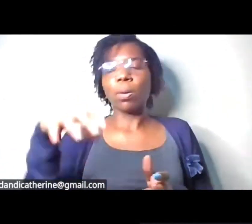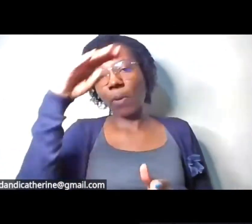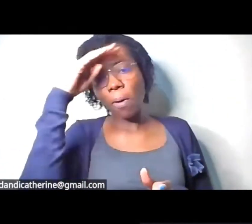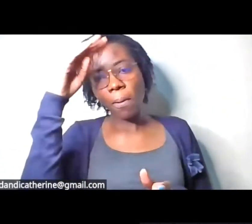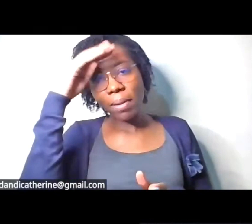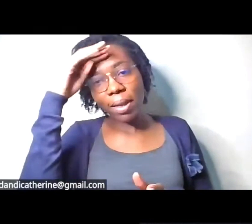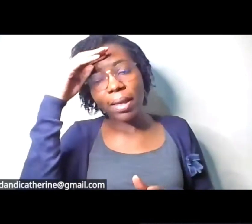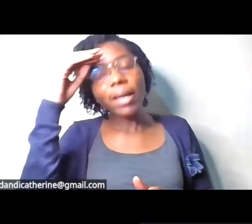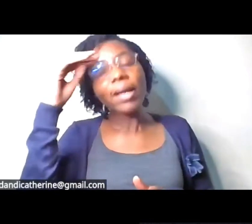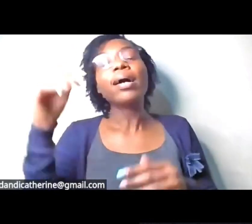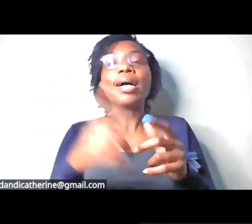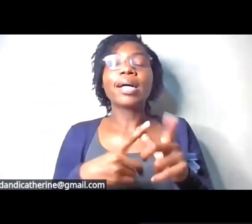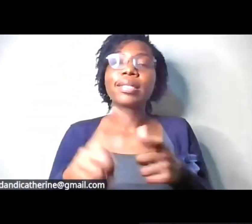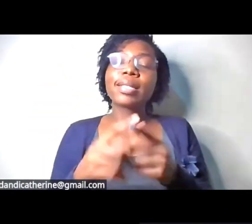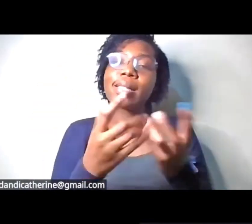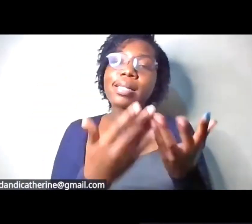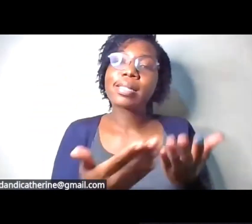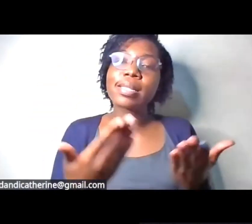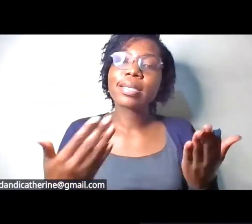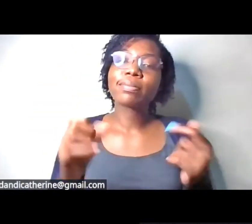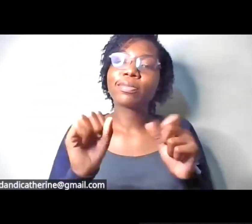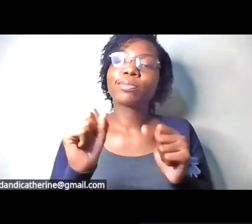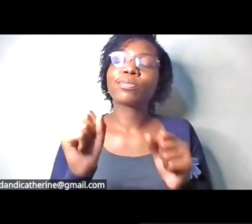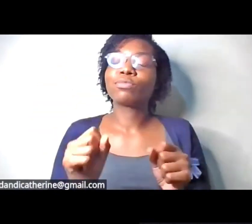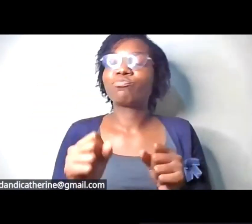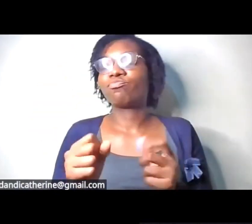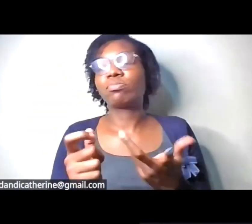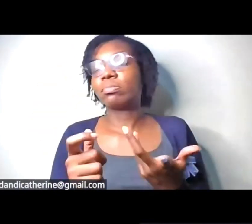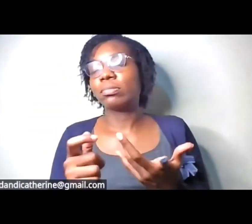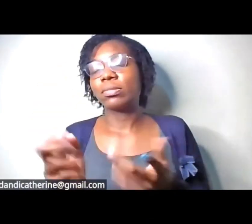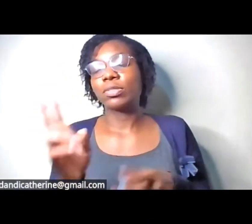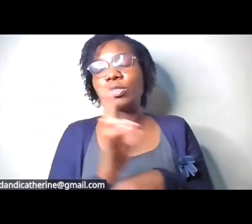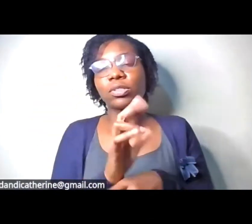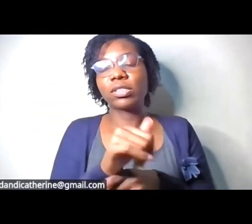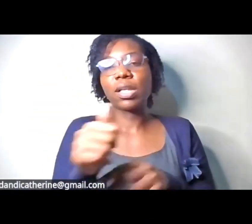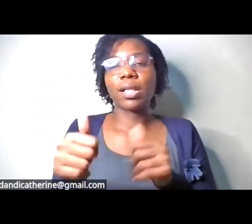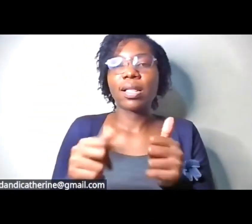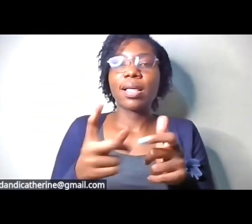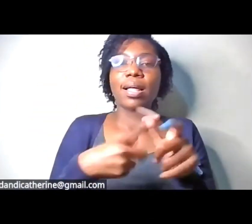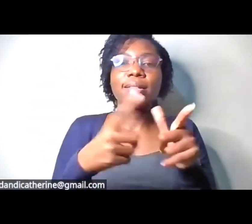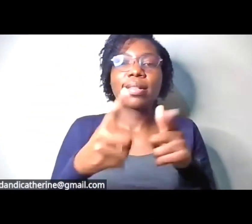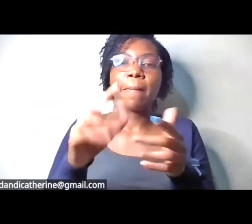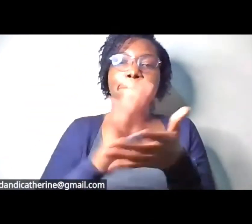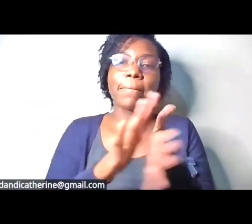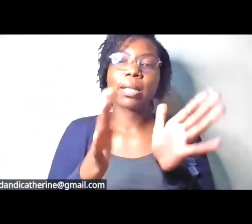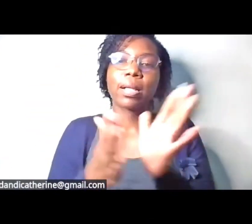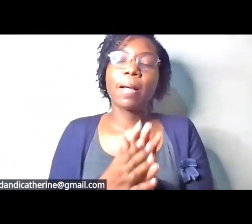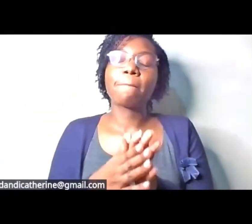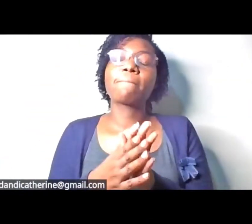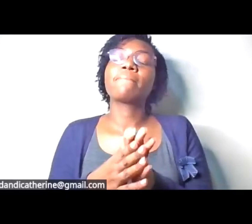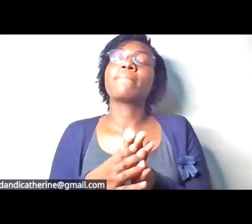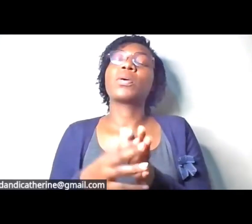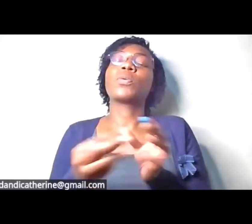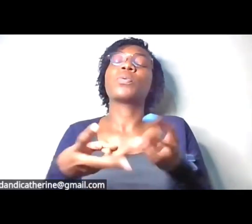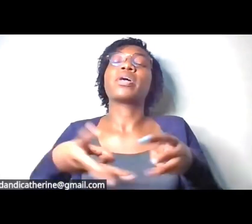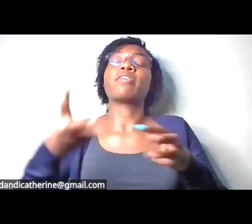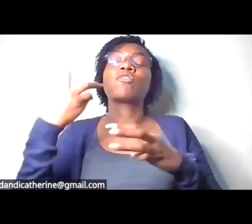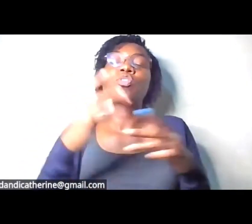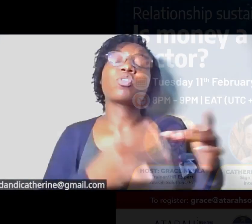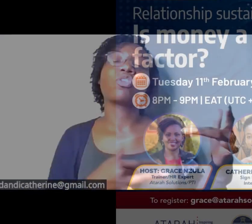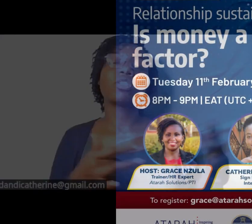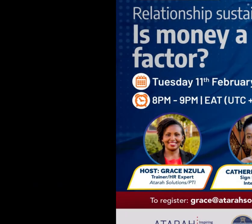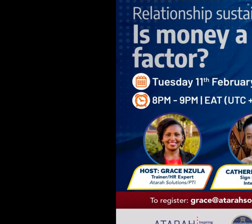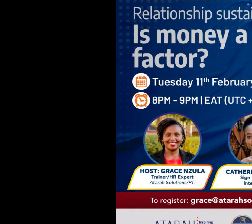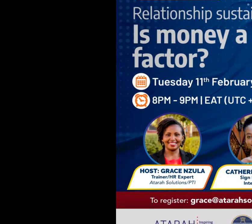spiral out of context, then it can become a source of concern on that